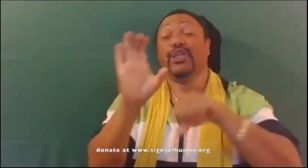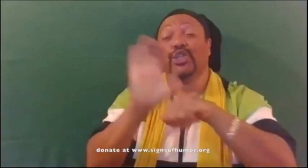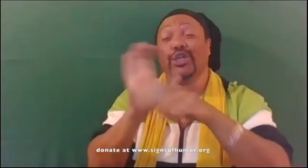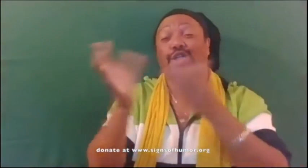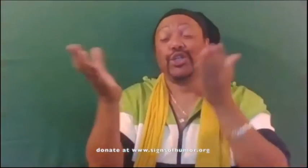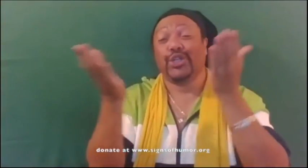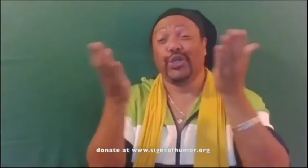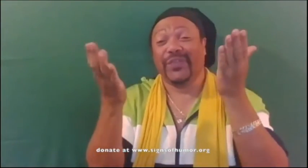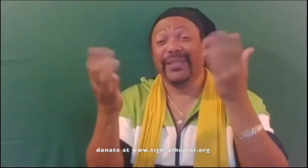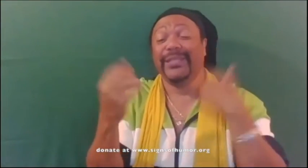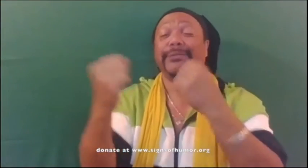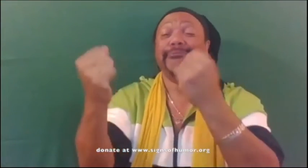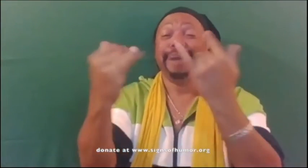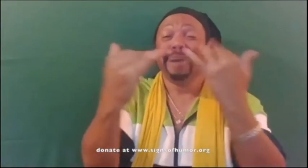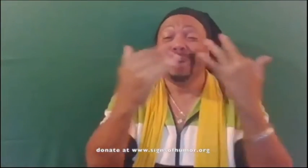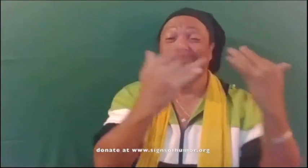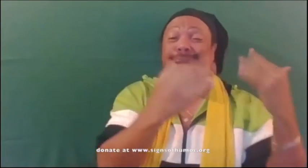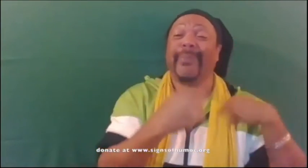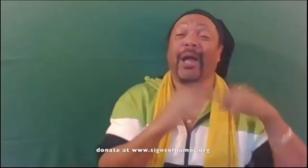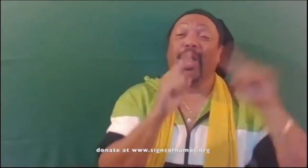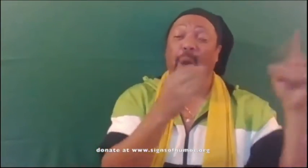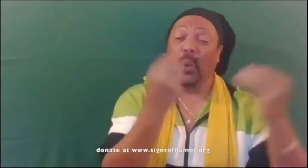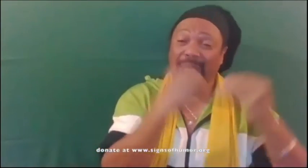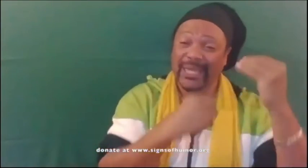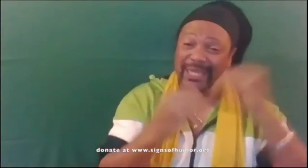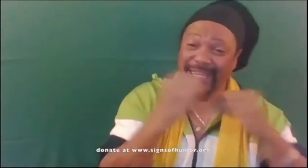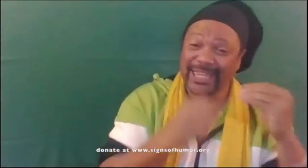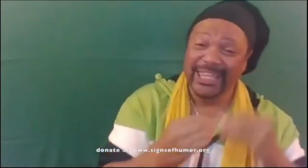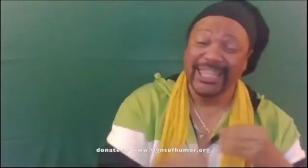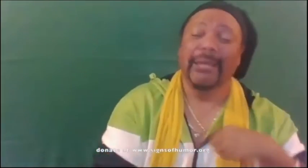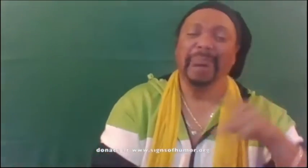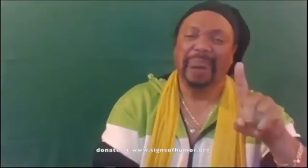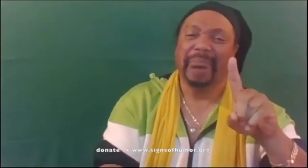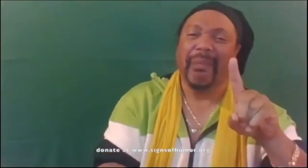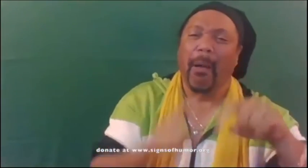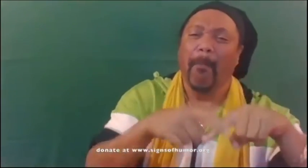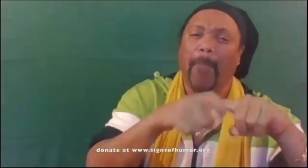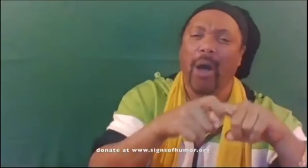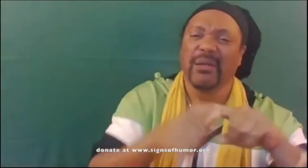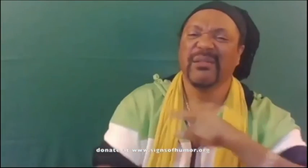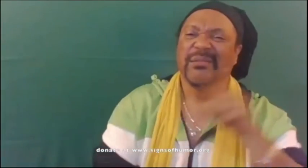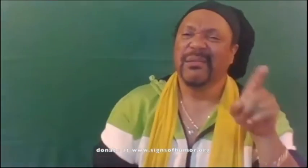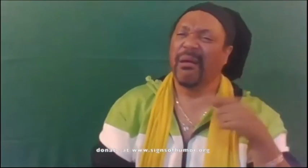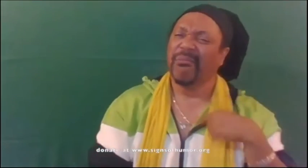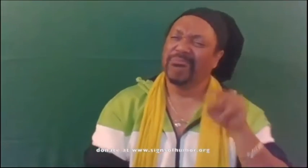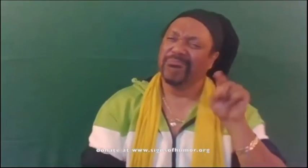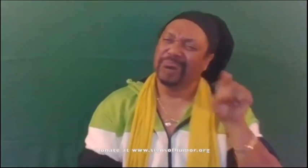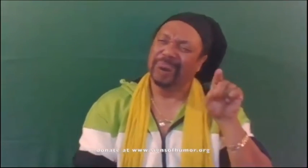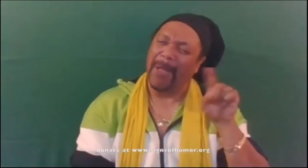Conversely, once we done with church service, I go eat. Oh, pause.